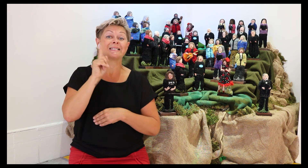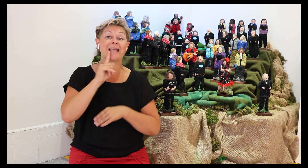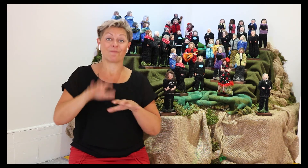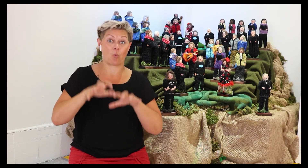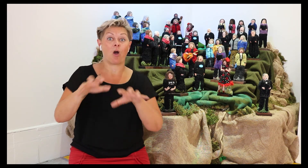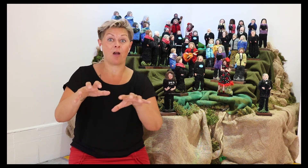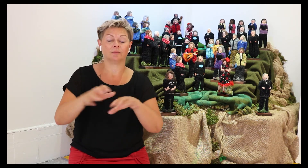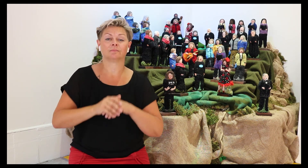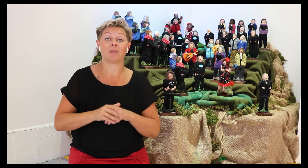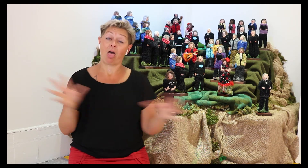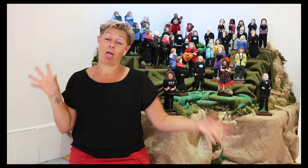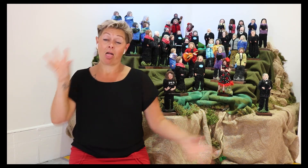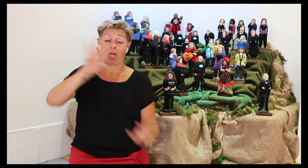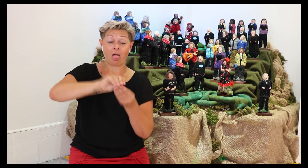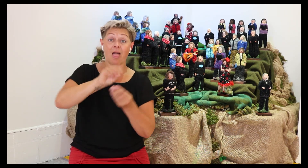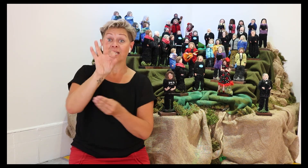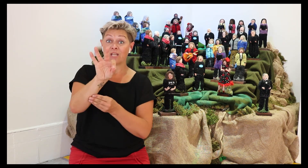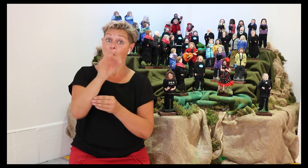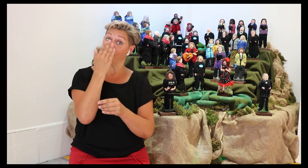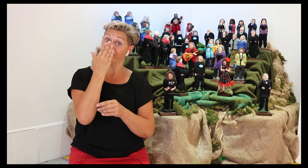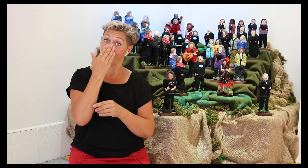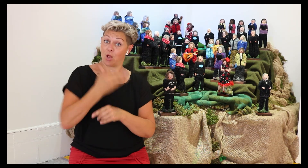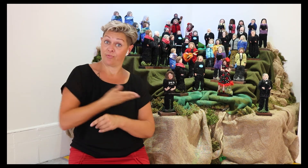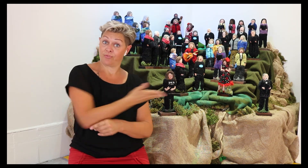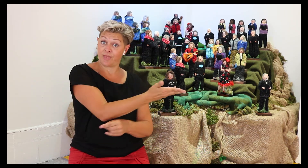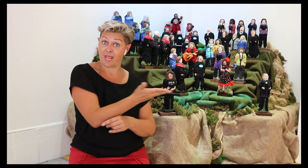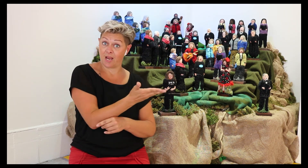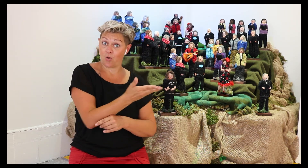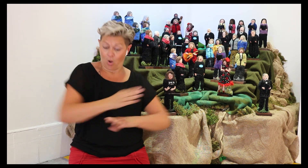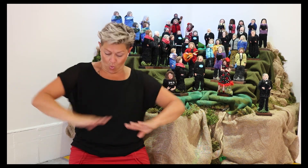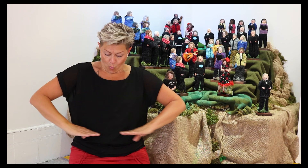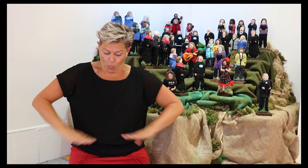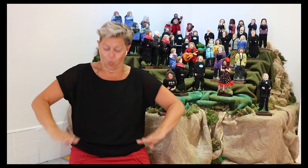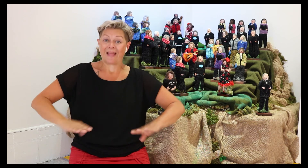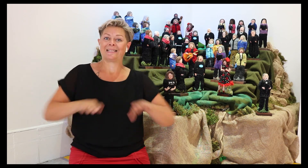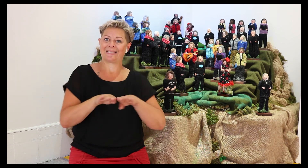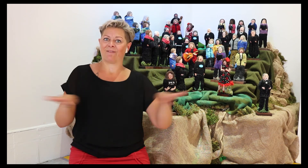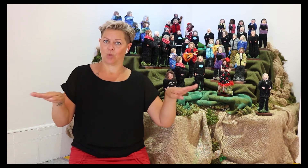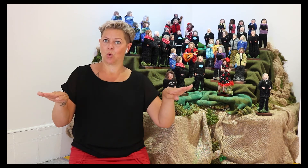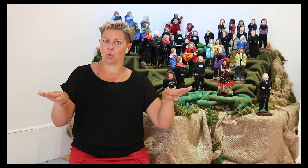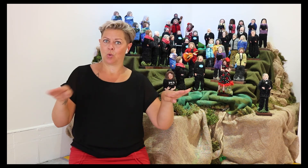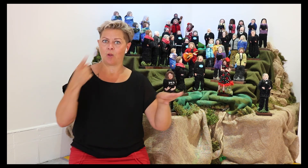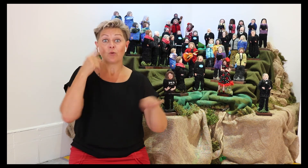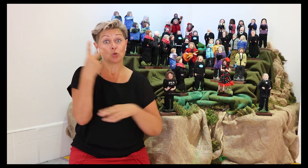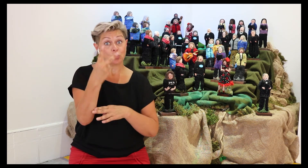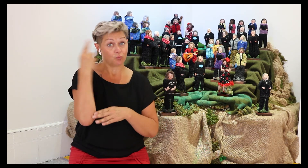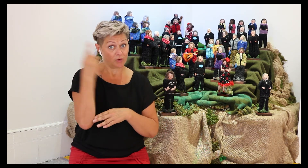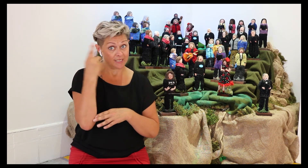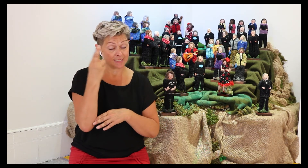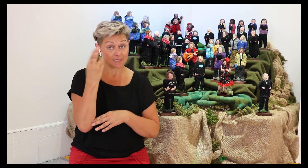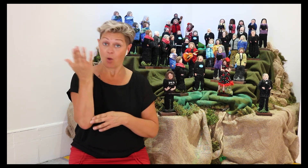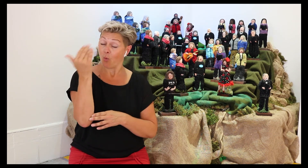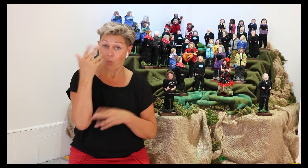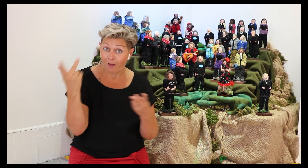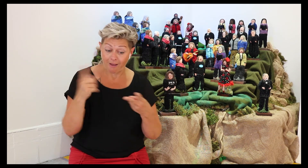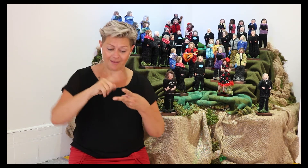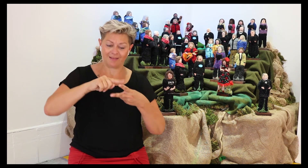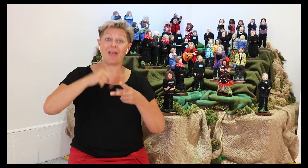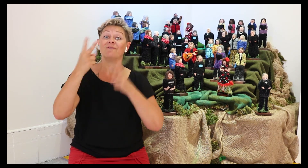Choir. These 9 figures are placed out front and at waist level for 2 reasons. First, so that